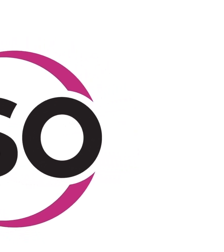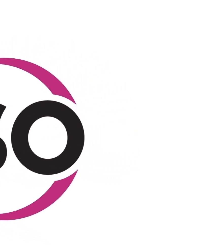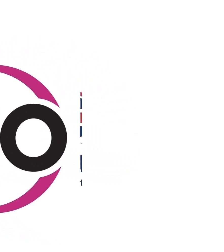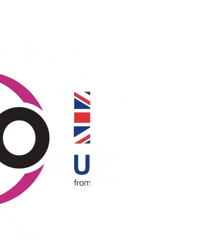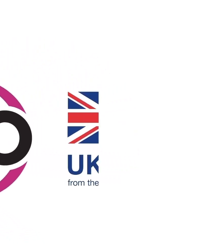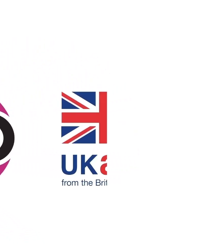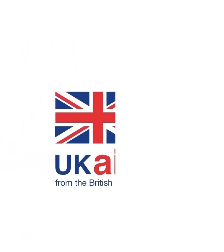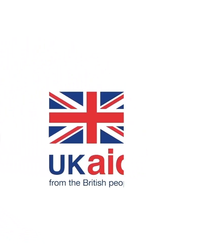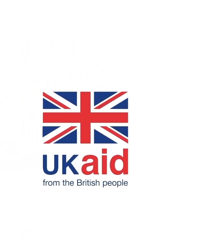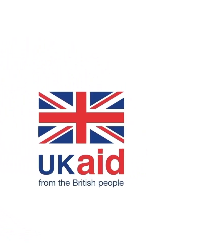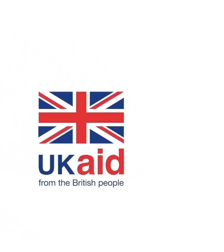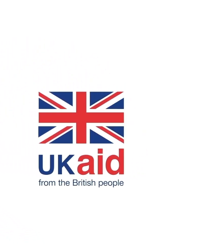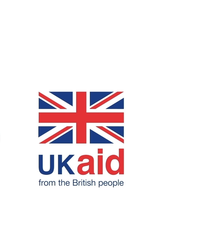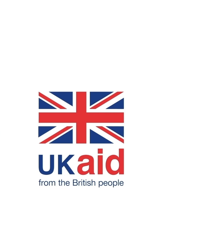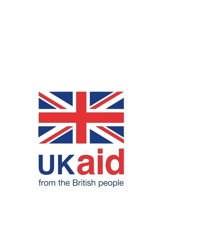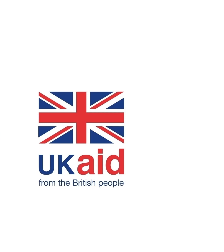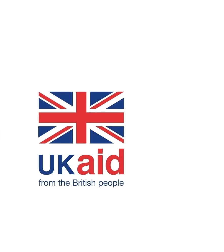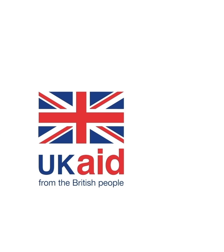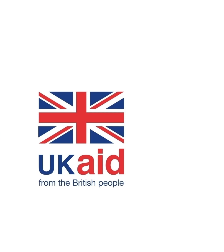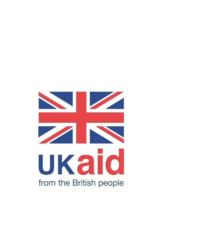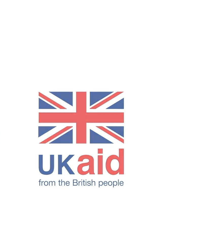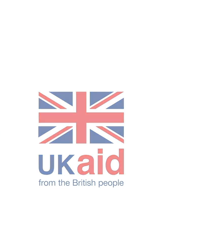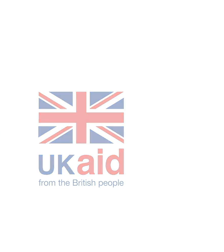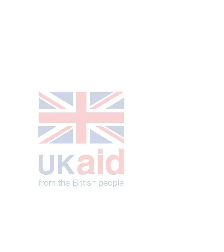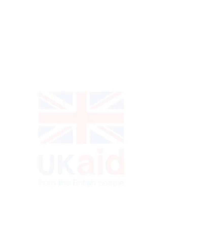VSO UK 8